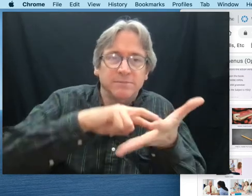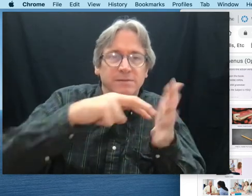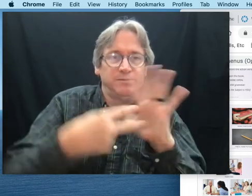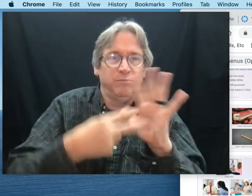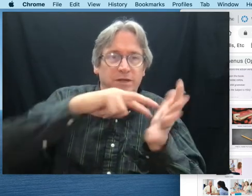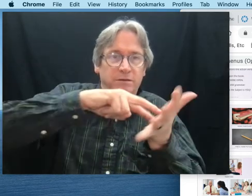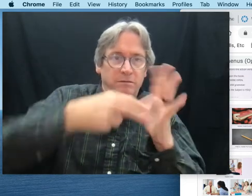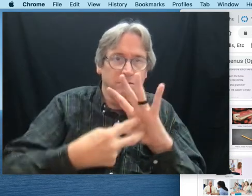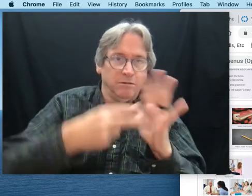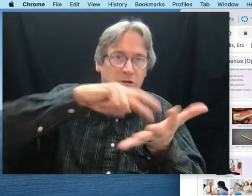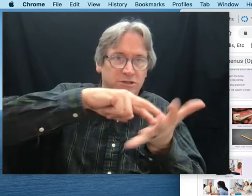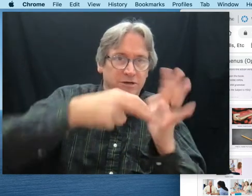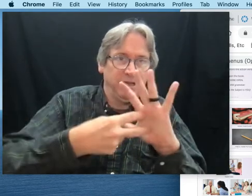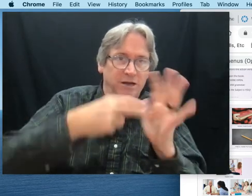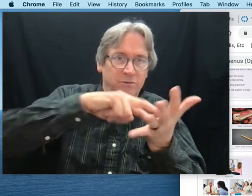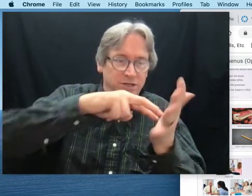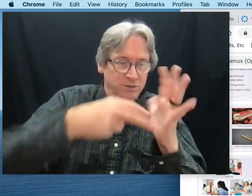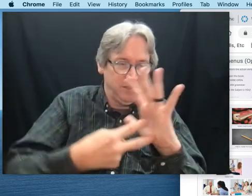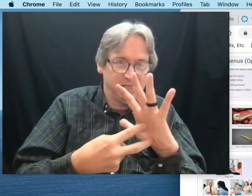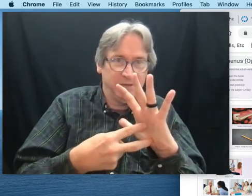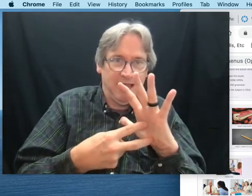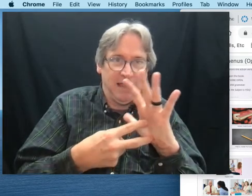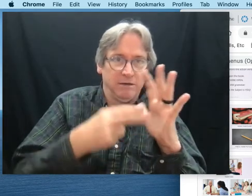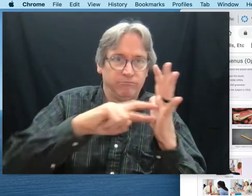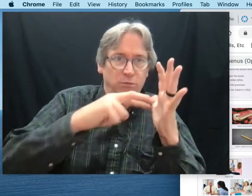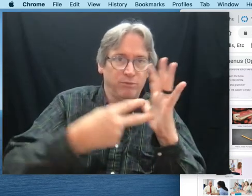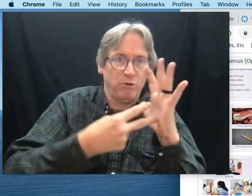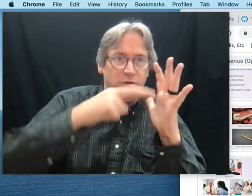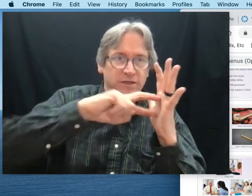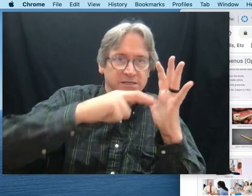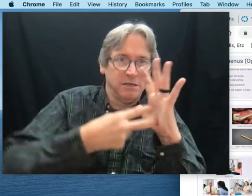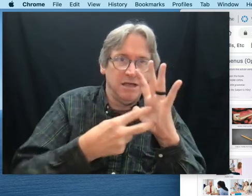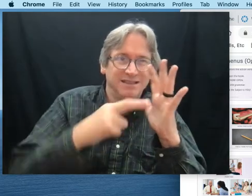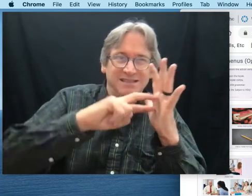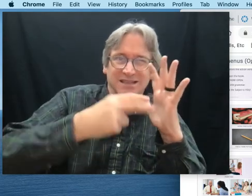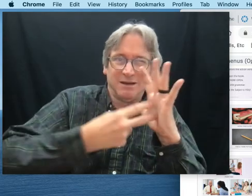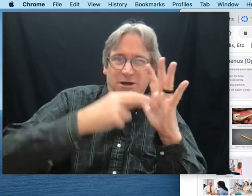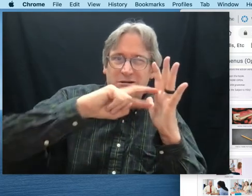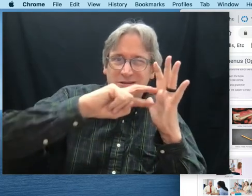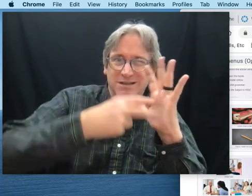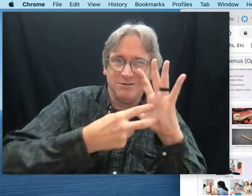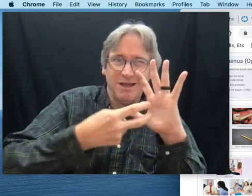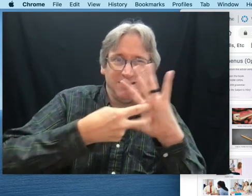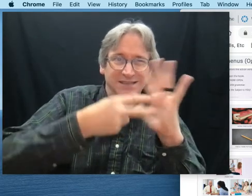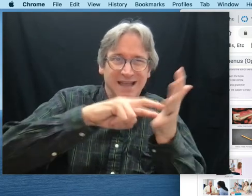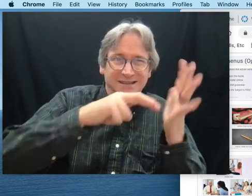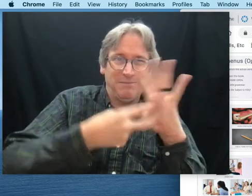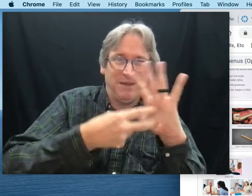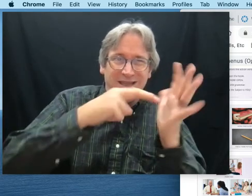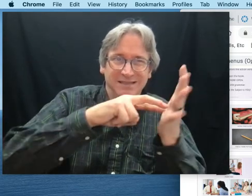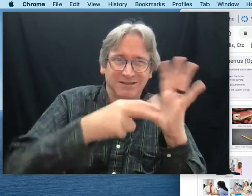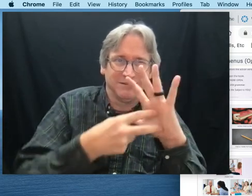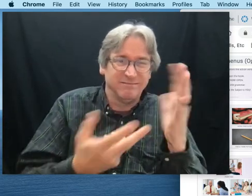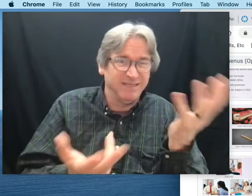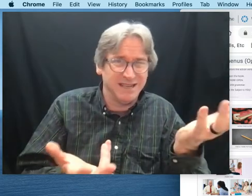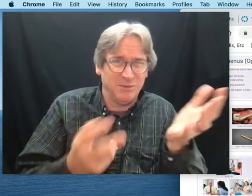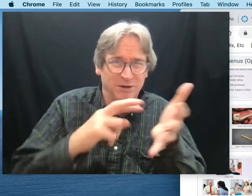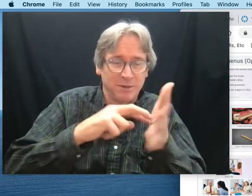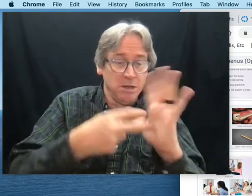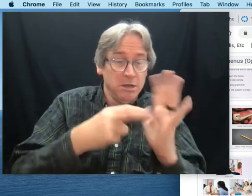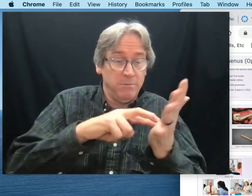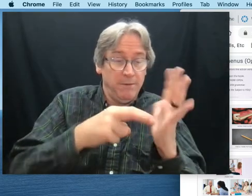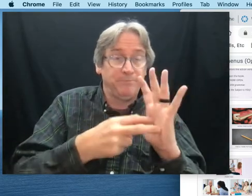And sometimes we alternate, you know, we do this with the hand or this. This is a little bit harder to do. This ends up being easier. It's